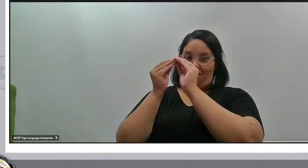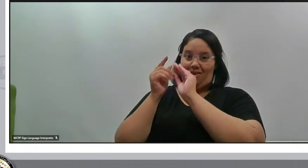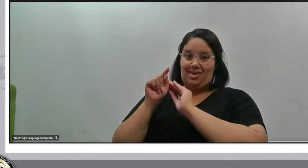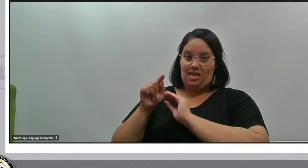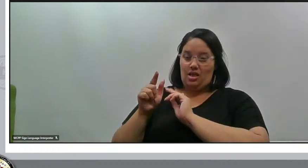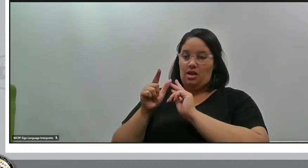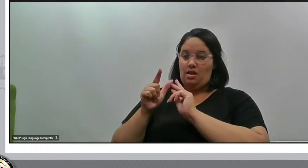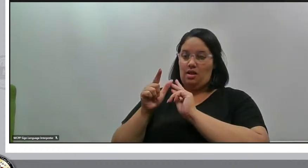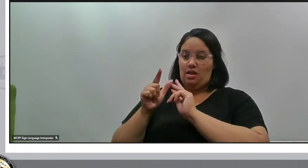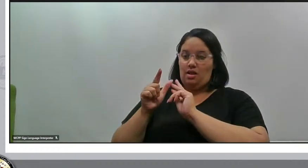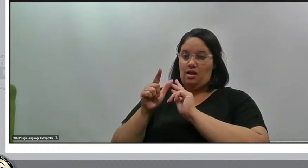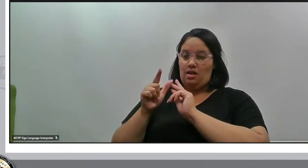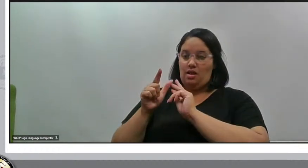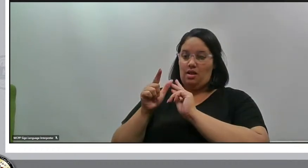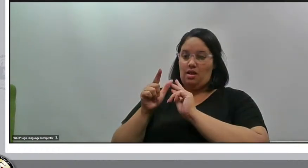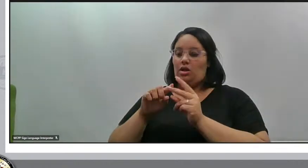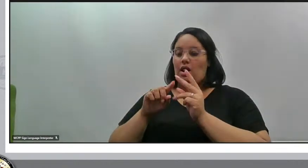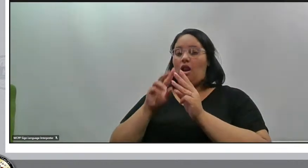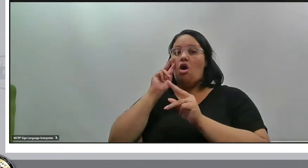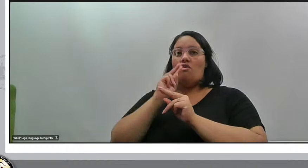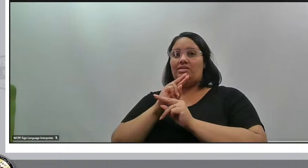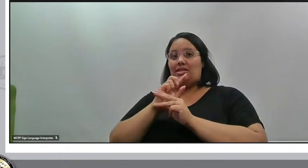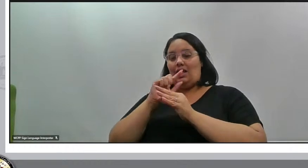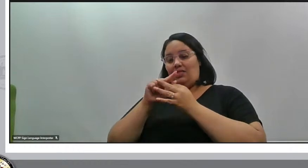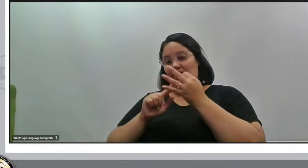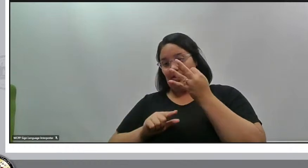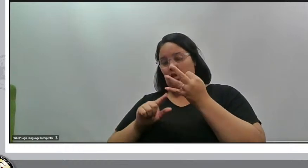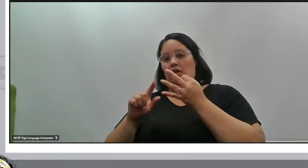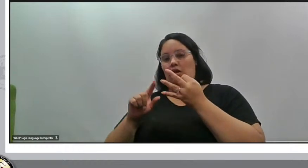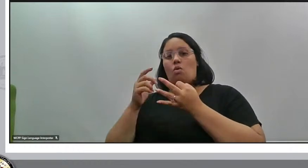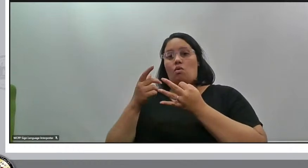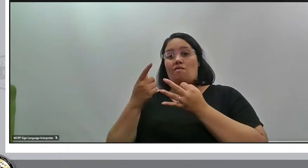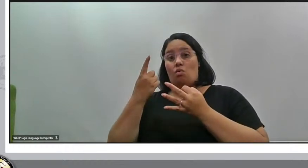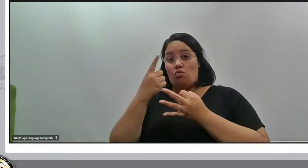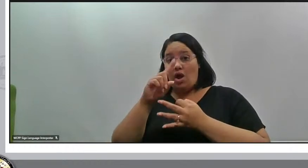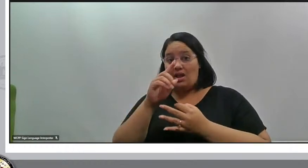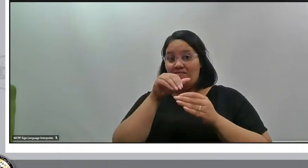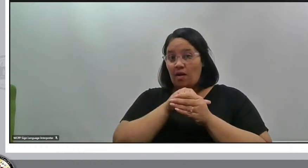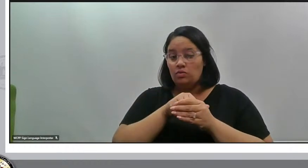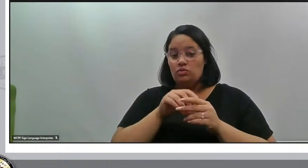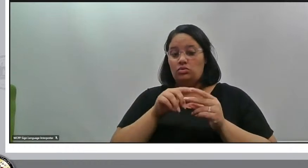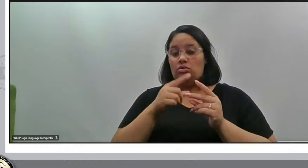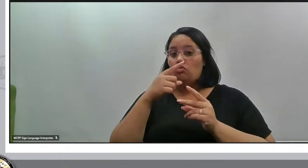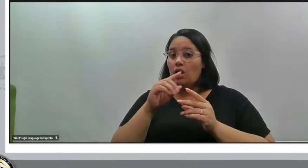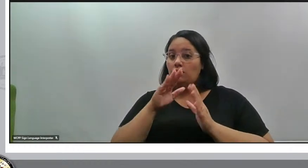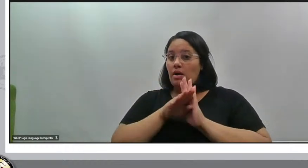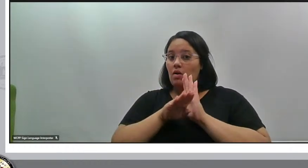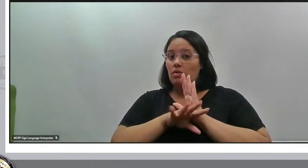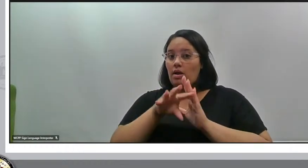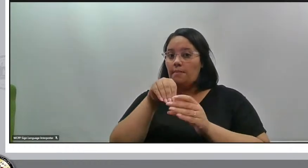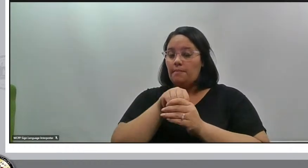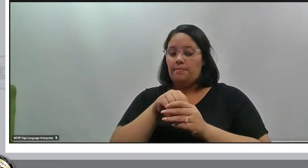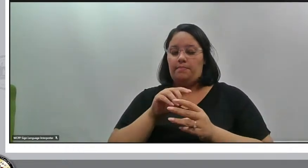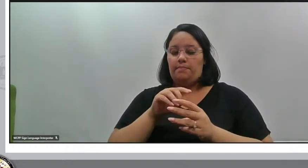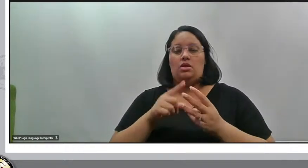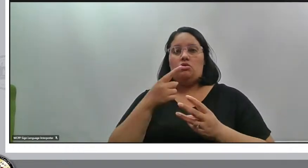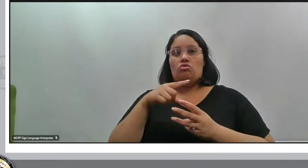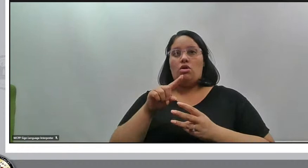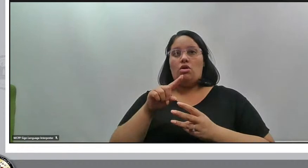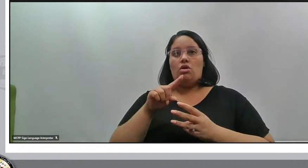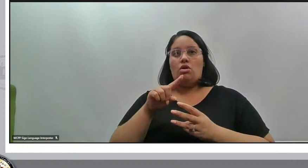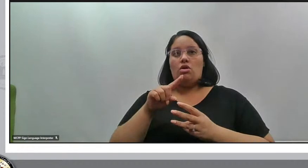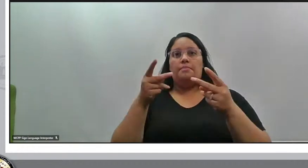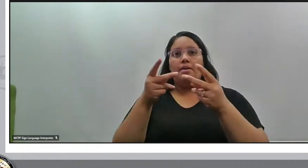public participation, and for oversight going to the correct votes, going to the correct programs, going through the correct units, and